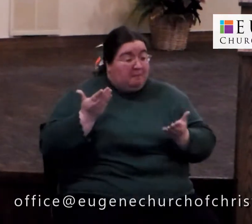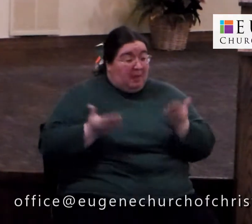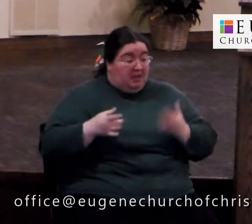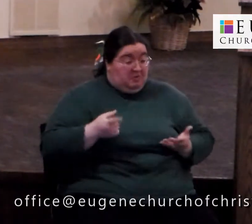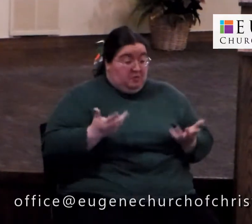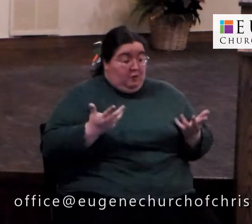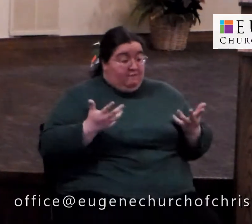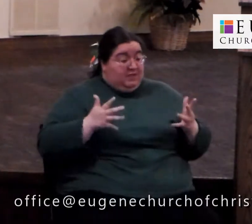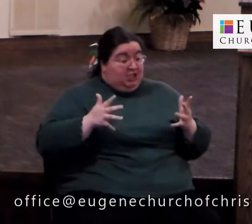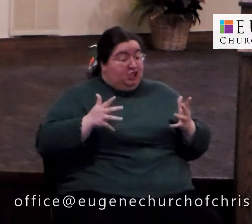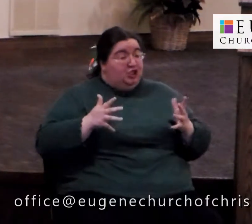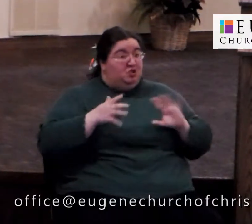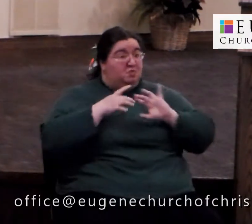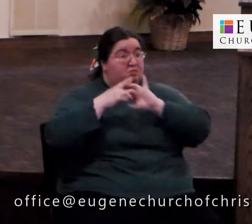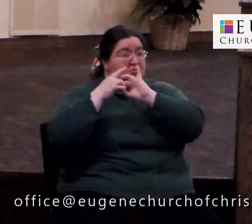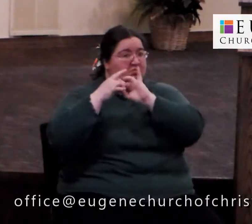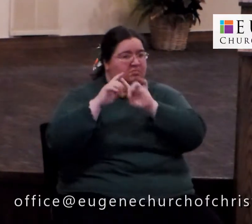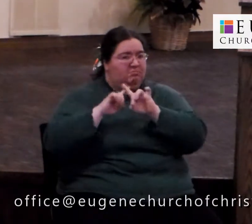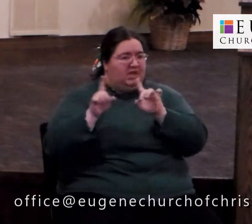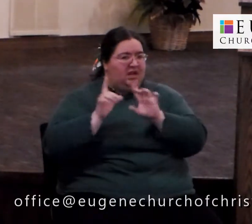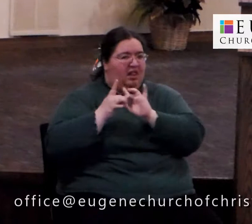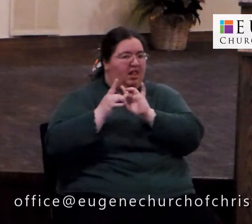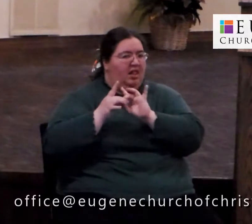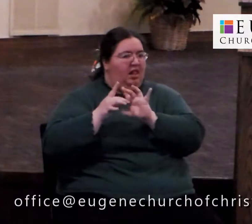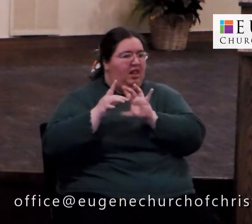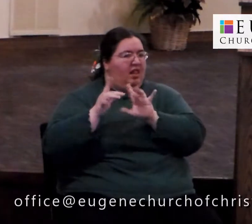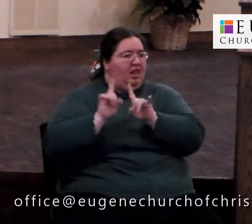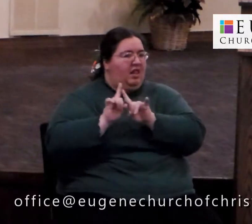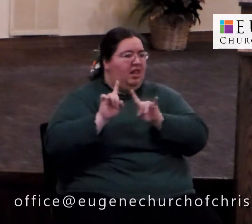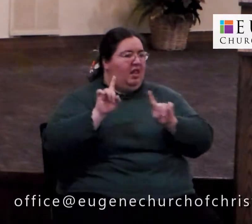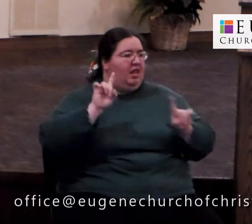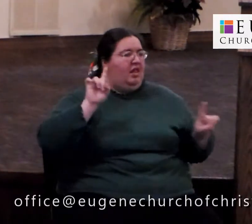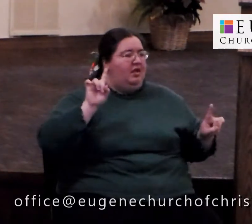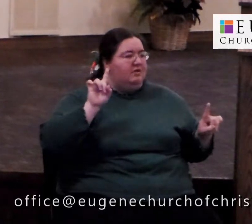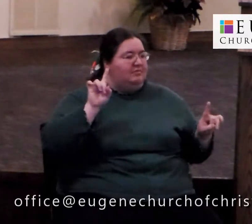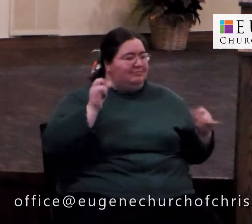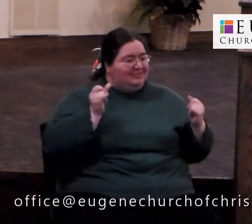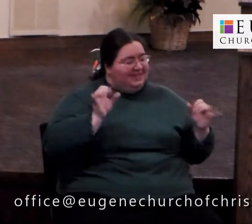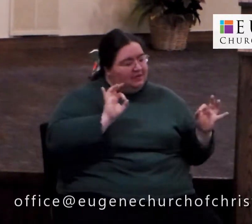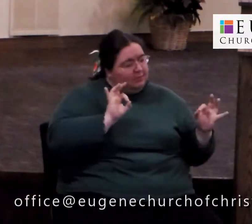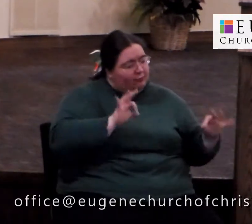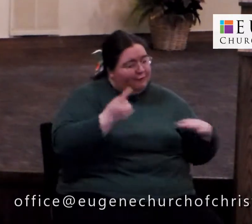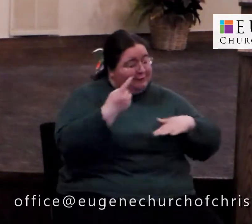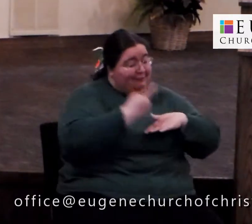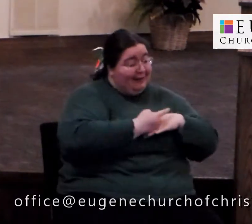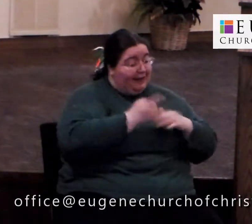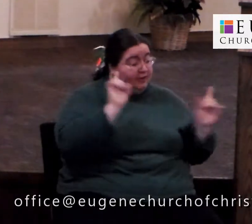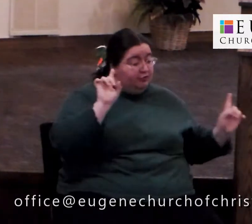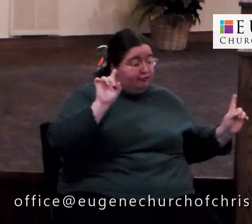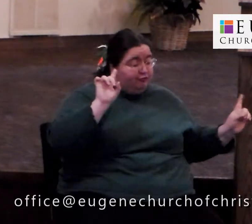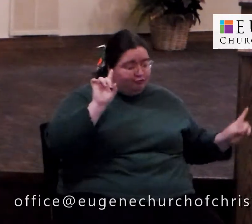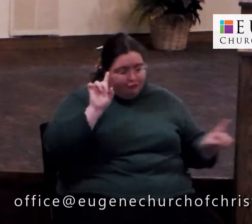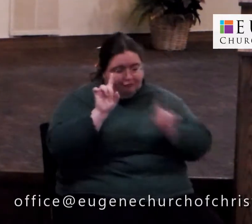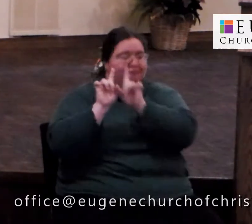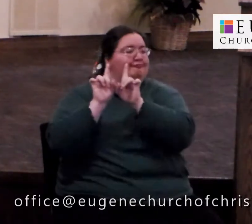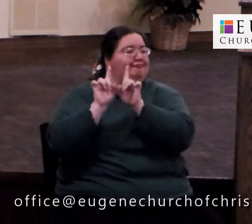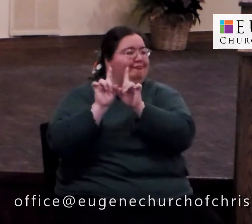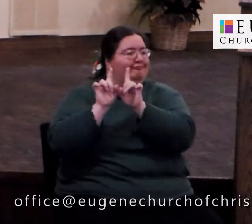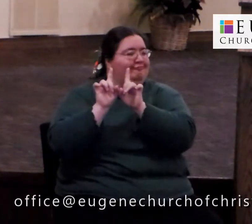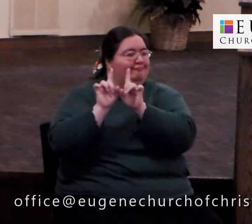if you have at one time followed that road with him and you have just gotten away from his path, it's a great day to start over. It's